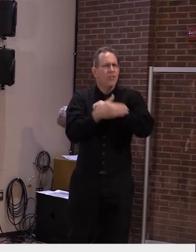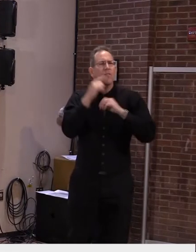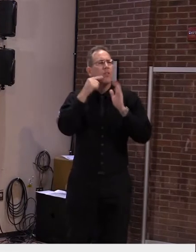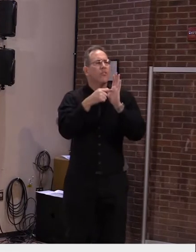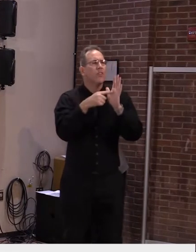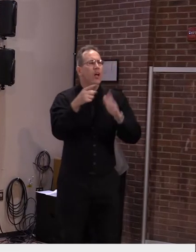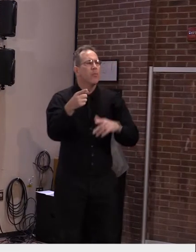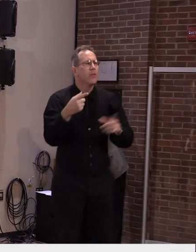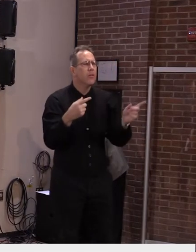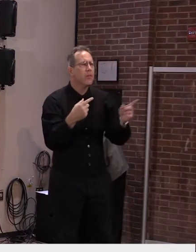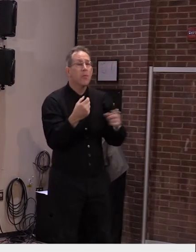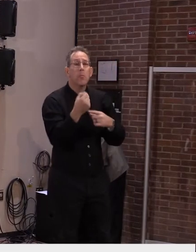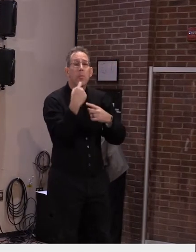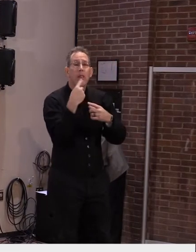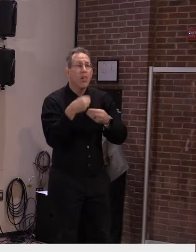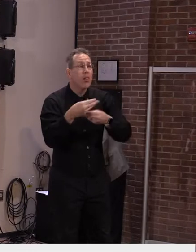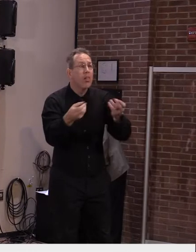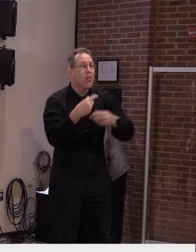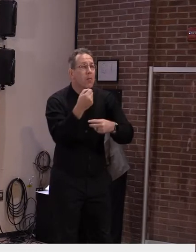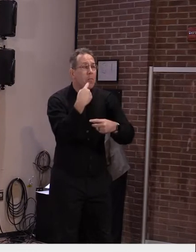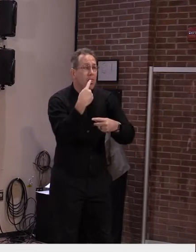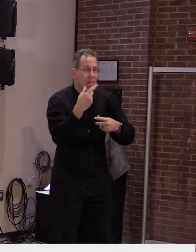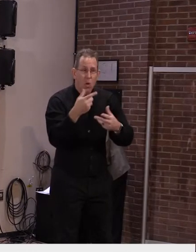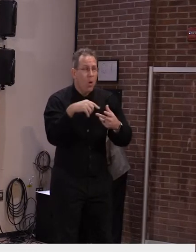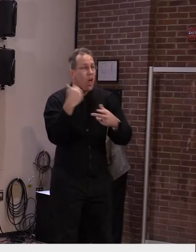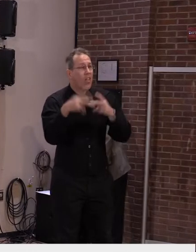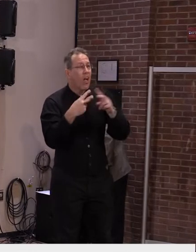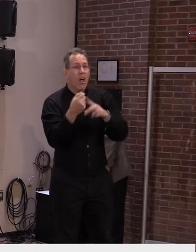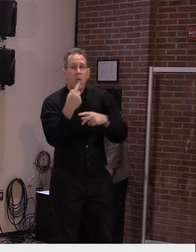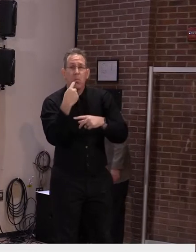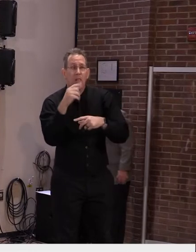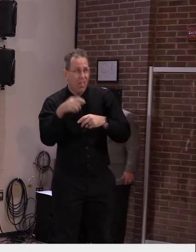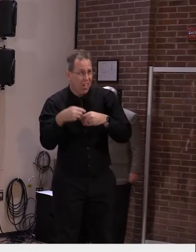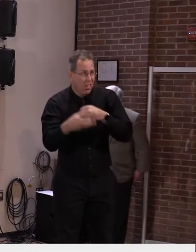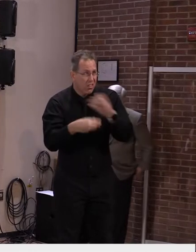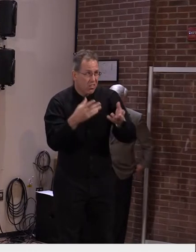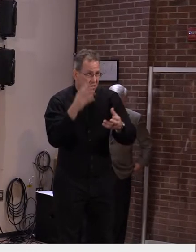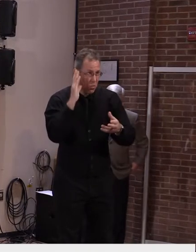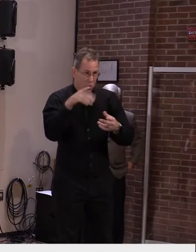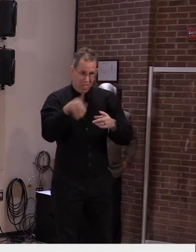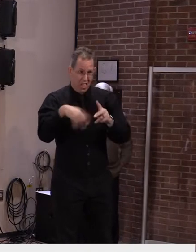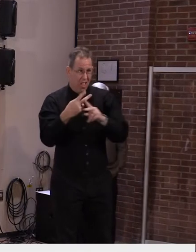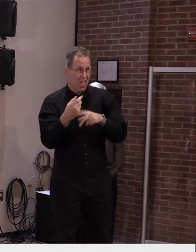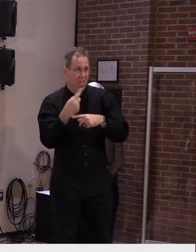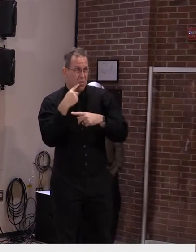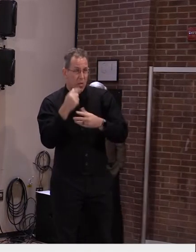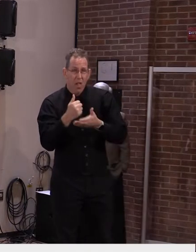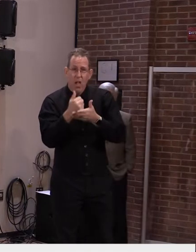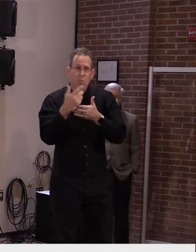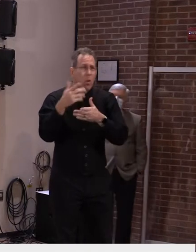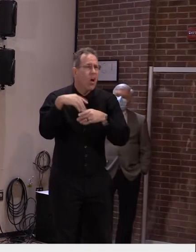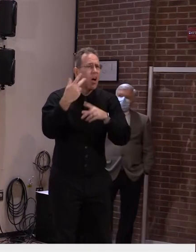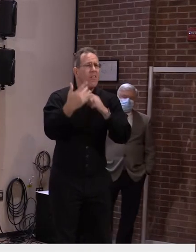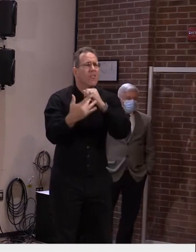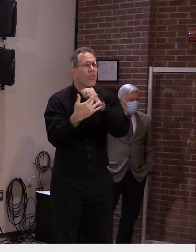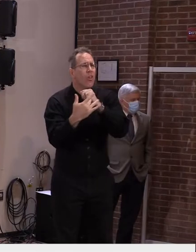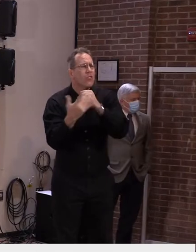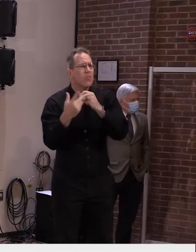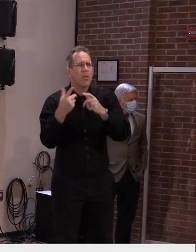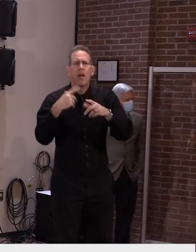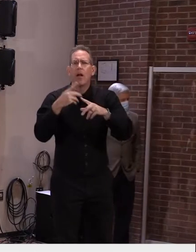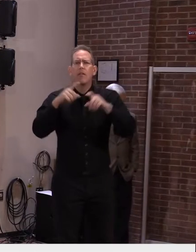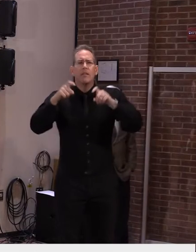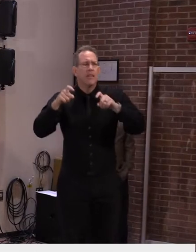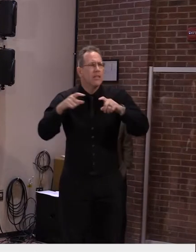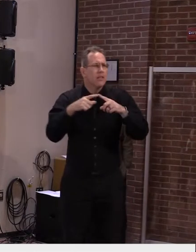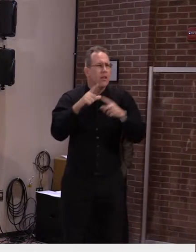receive approval, or whatever pill? What role will technologies like that, and also like rapid testing and like lamp testing,